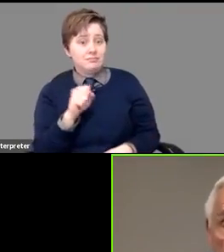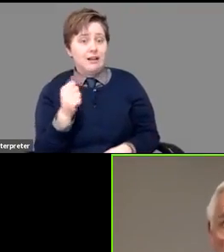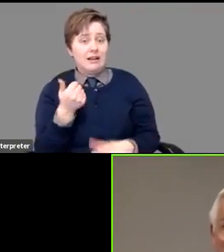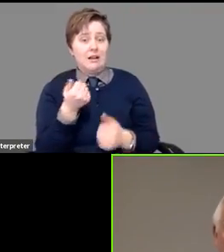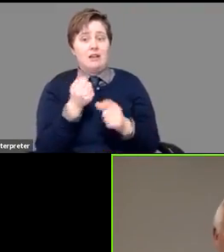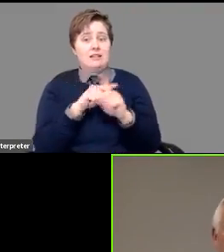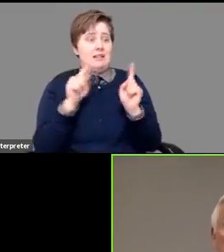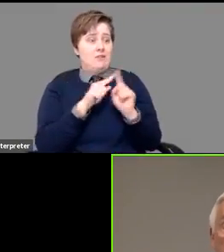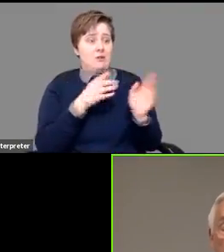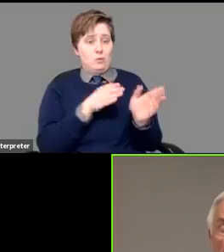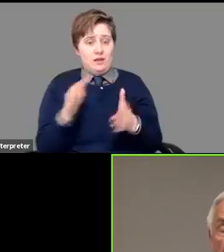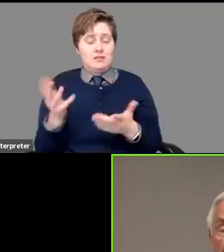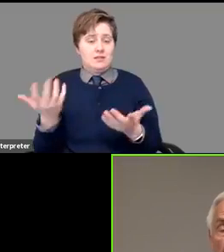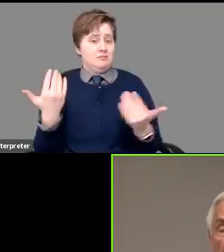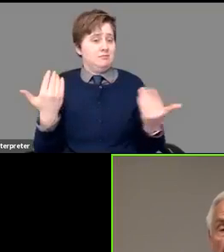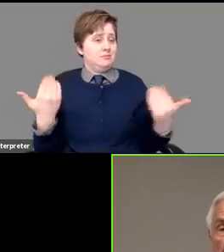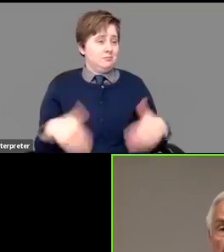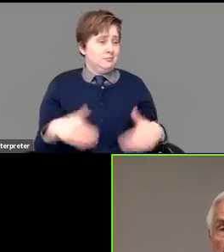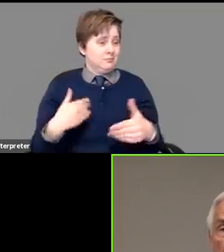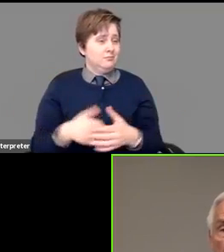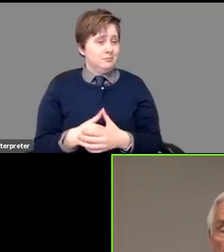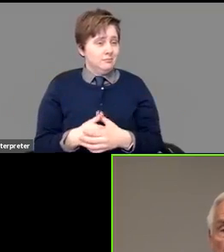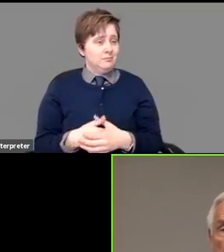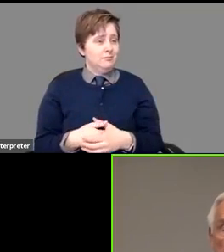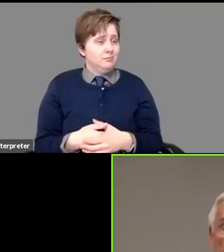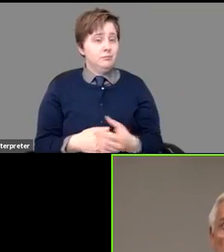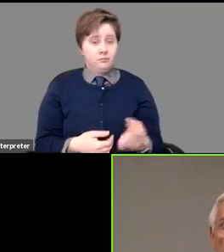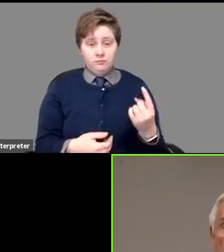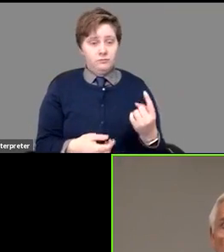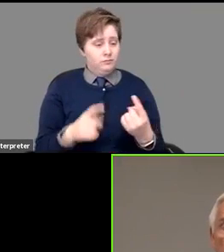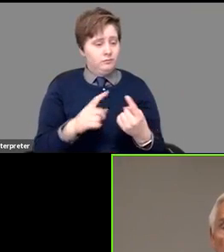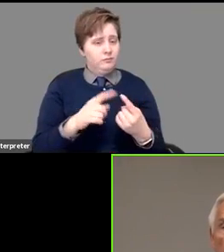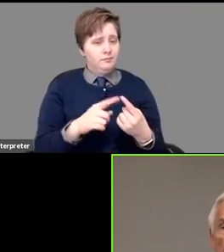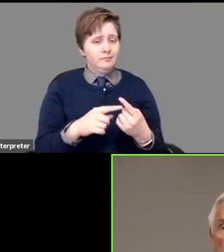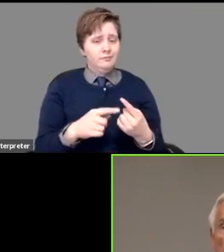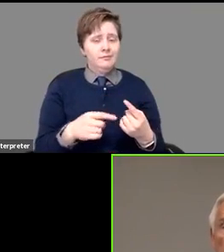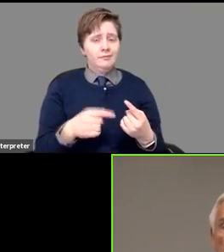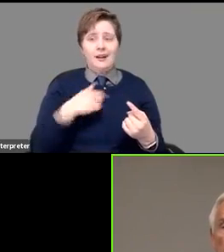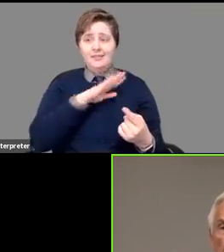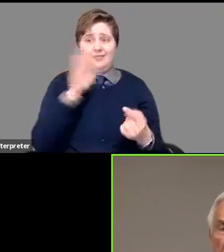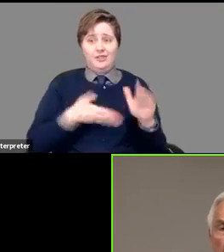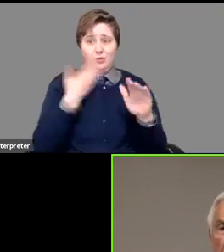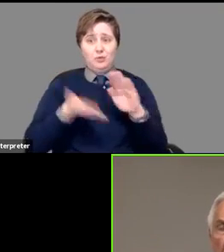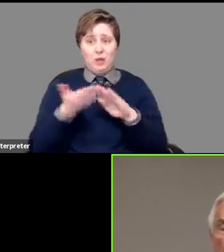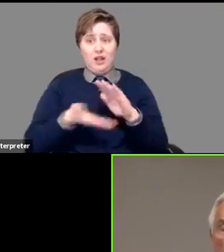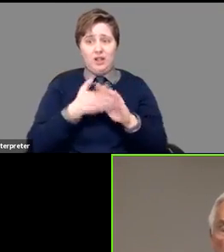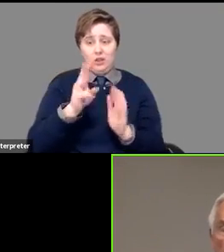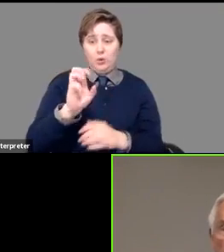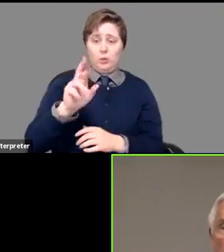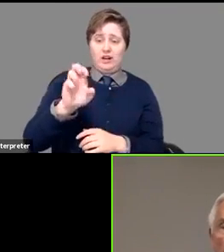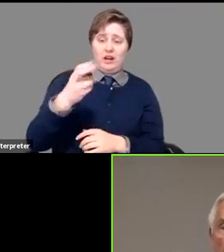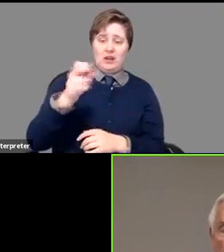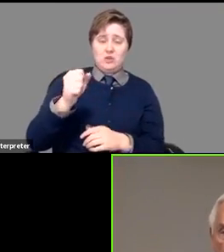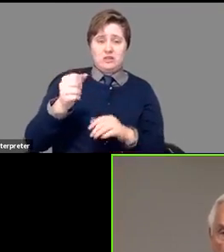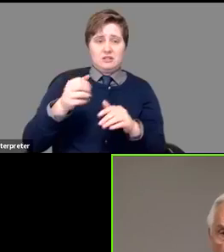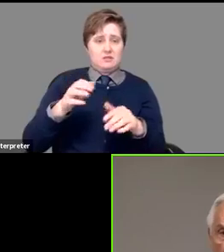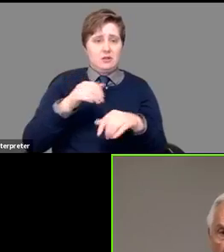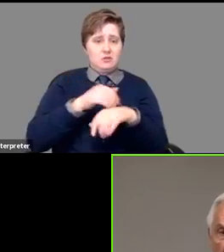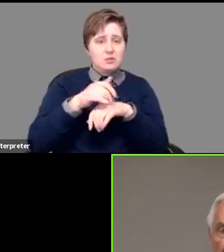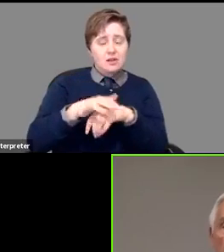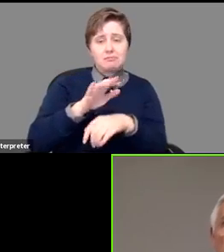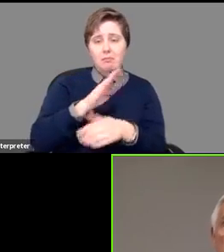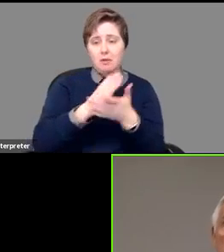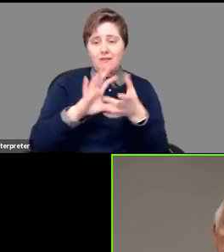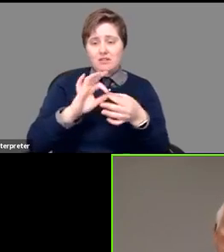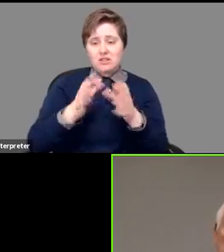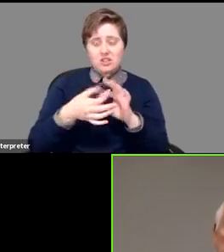different in a couple different ways, Chris. One is I've never run a warehouse or distribution or been part of supply chain before, other